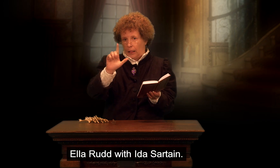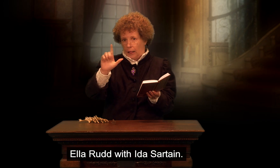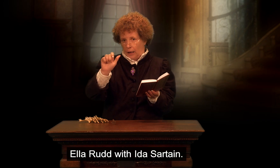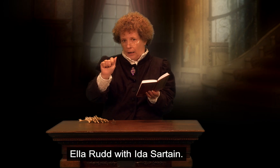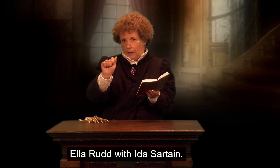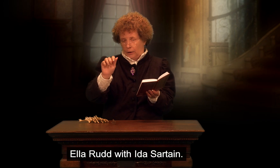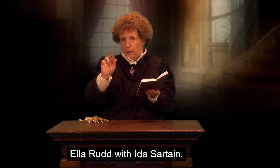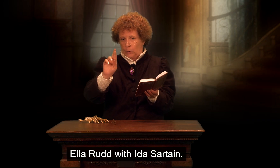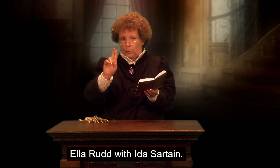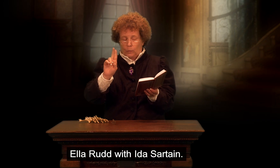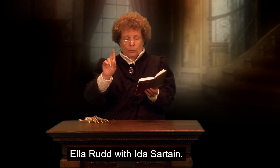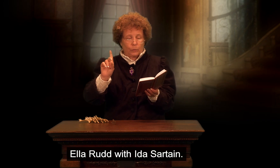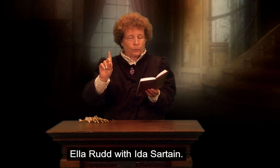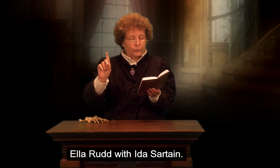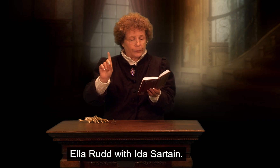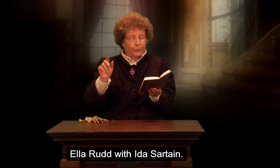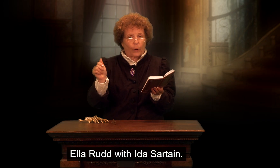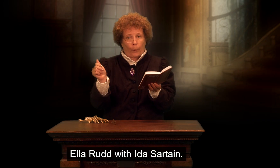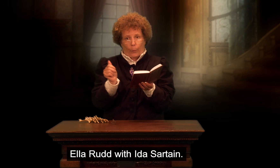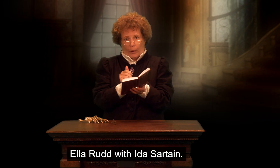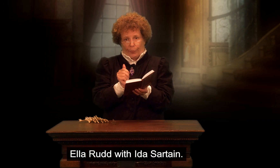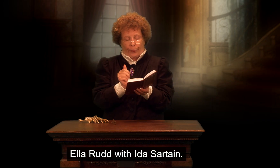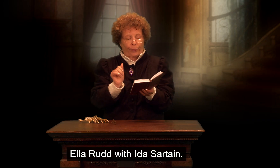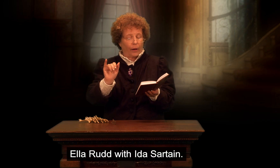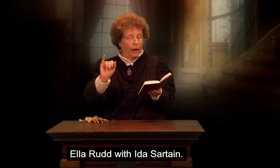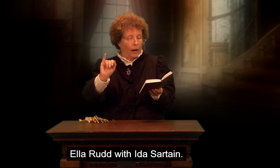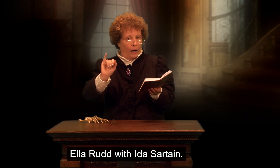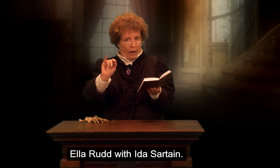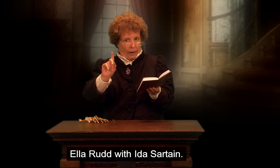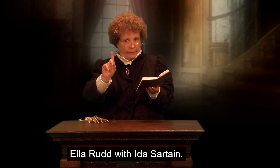Ella Rudd with Ida